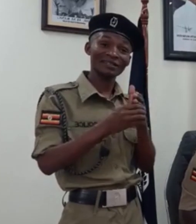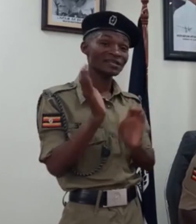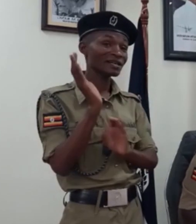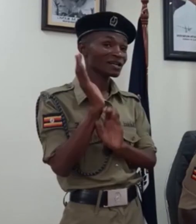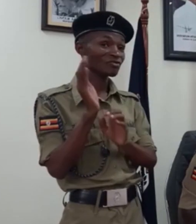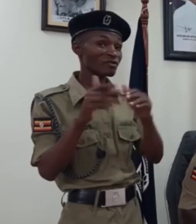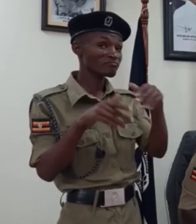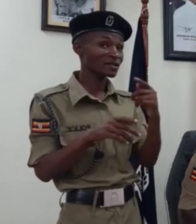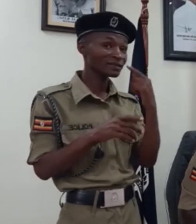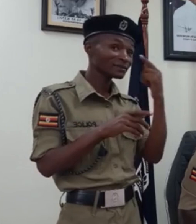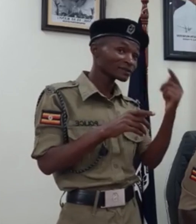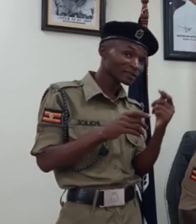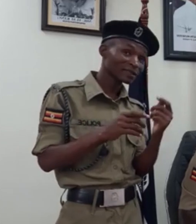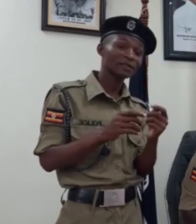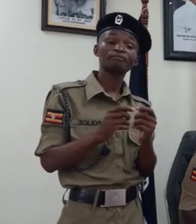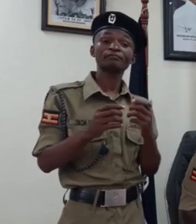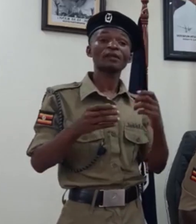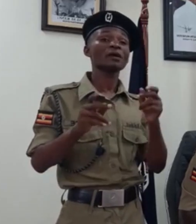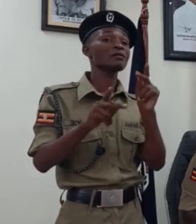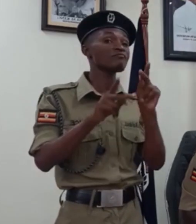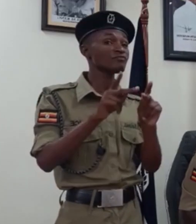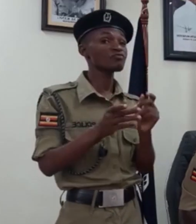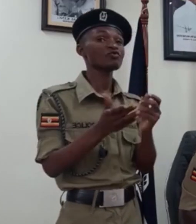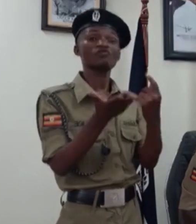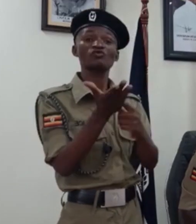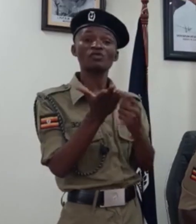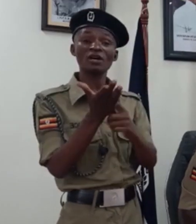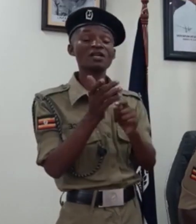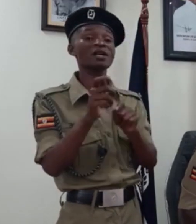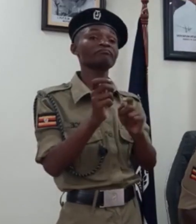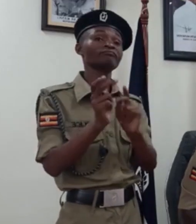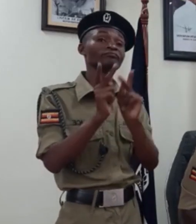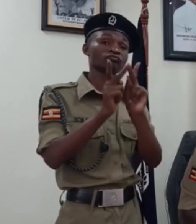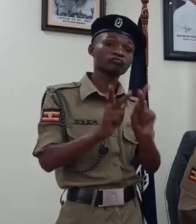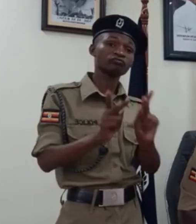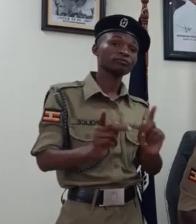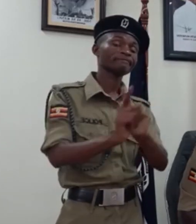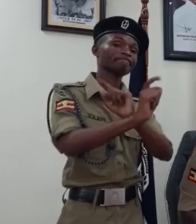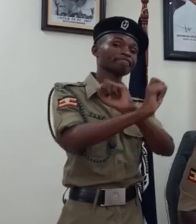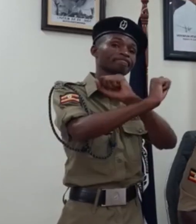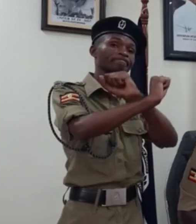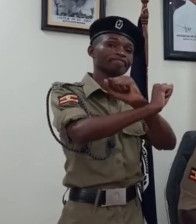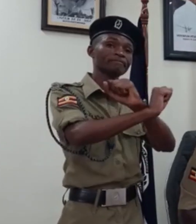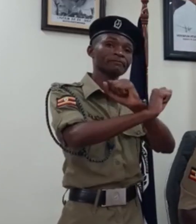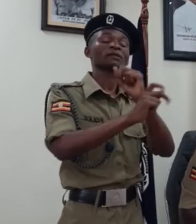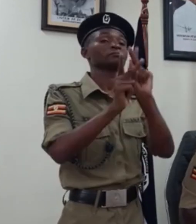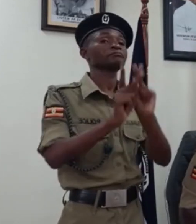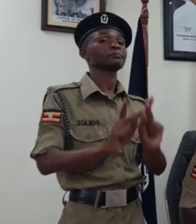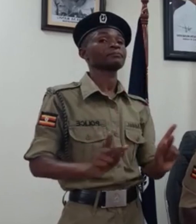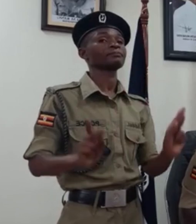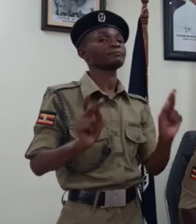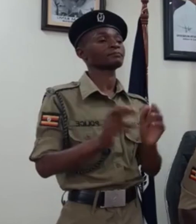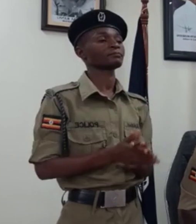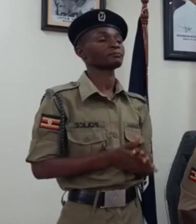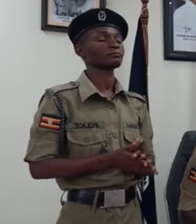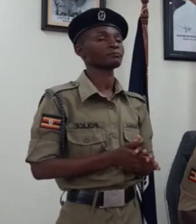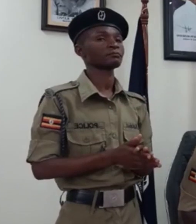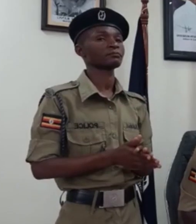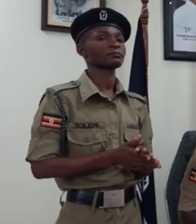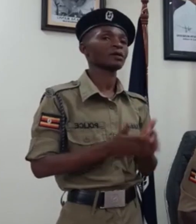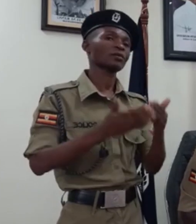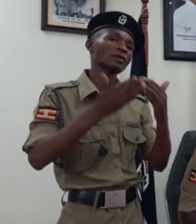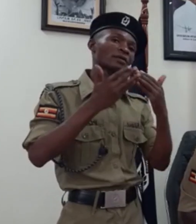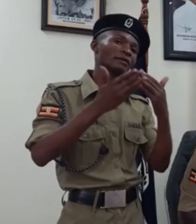yagitambuzanga awatali kutya era ng'akulembeza eggwanga lye n'okulaba nti